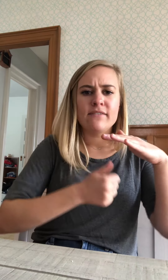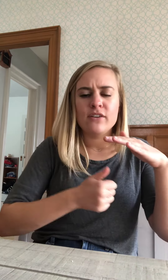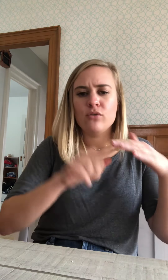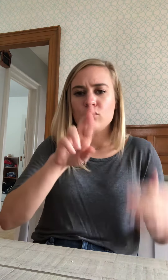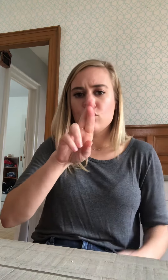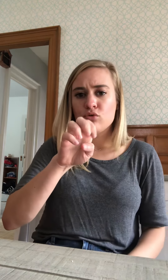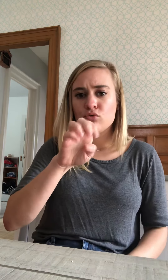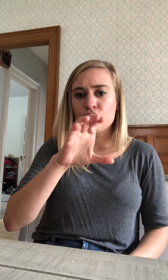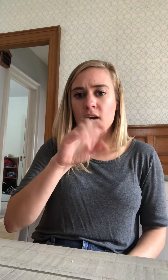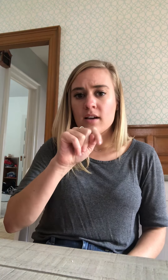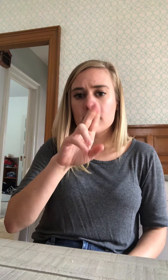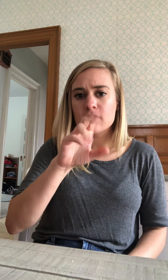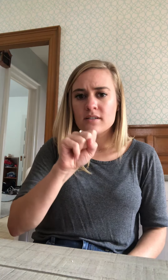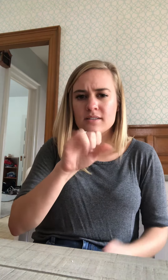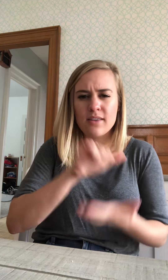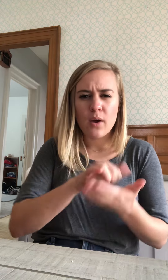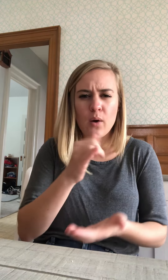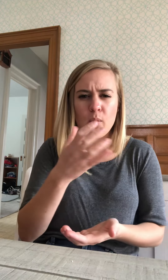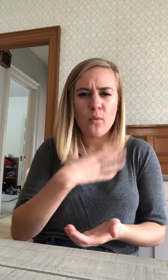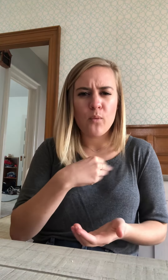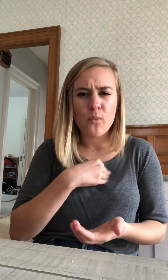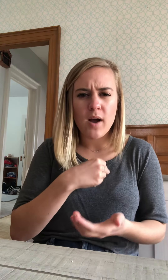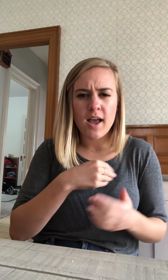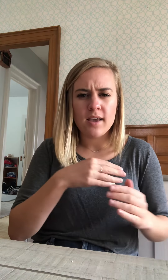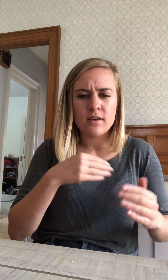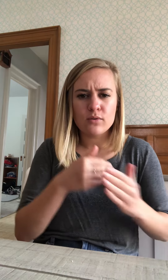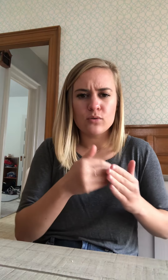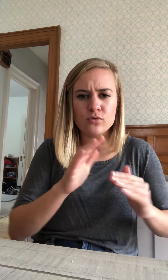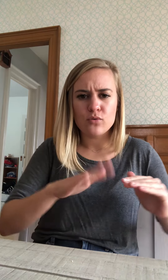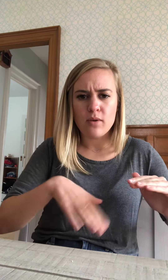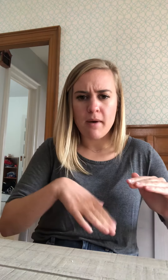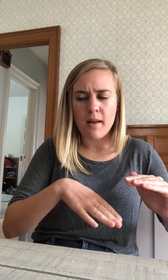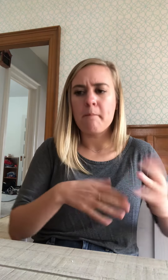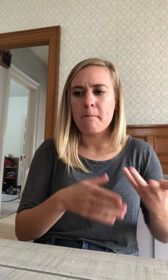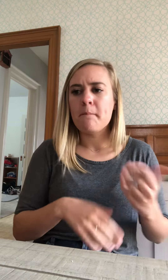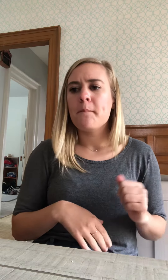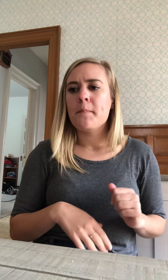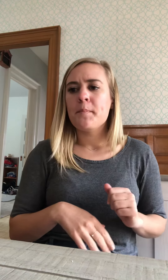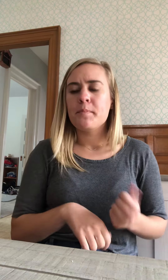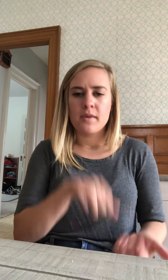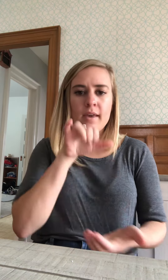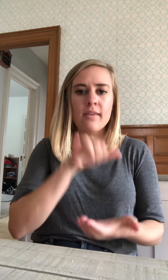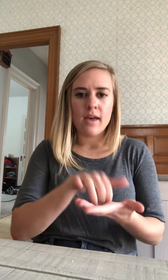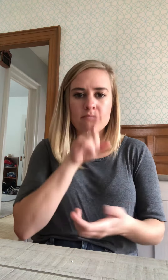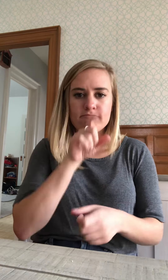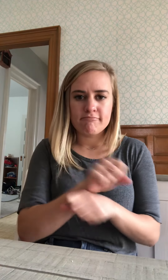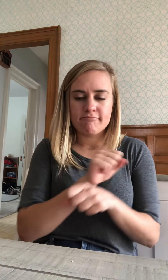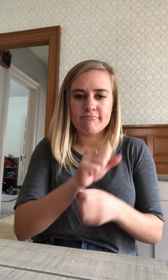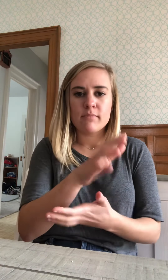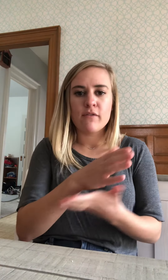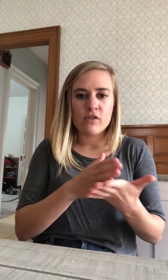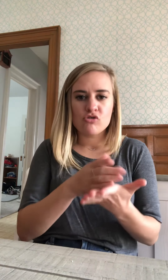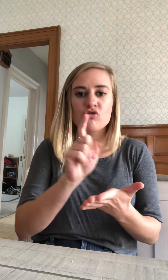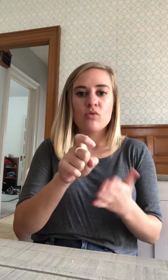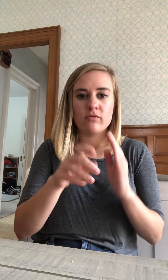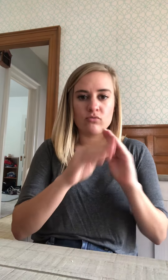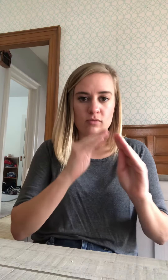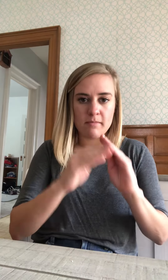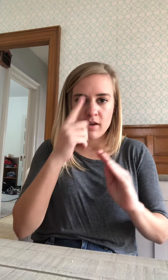that little white thing near the bottom. And those are fractures that will need to be repaired because they will restrict